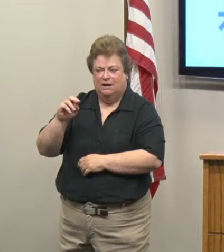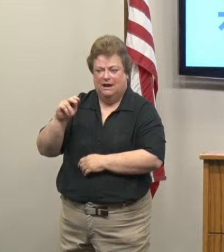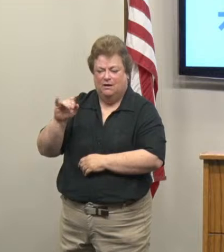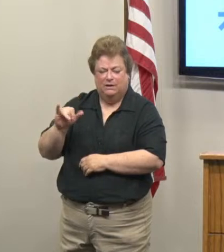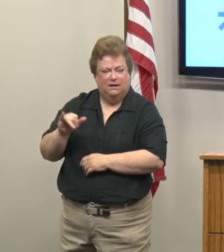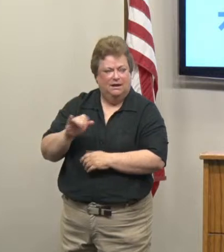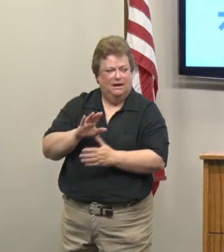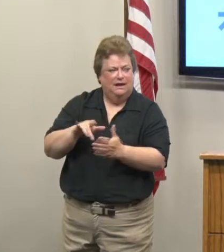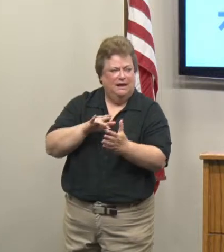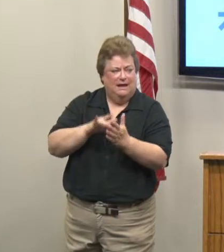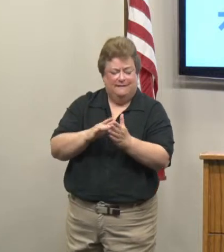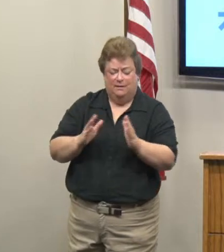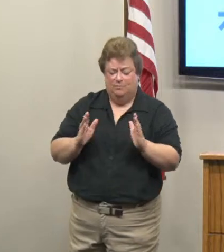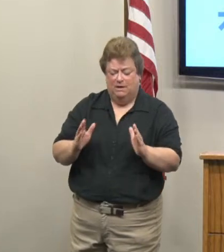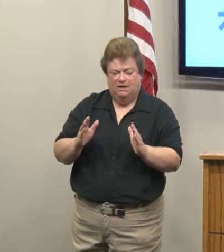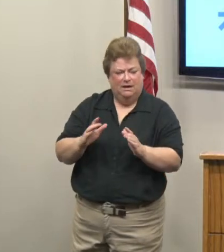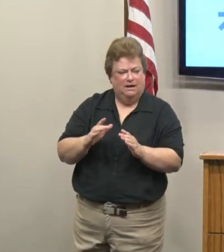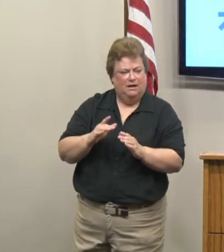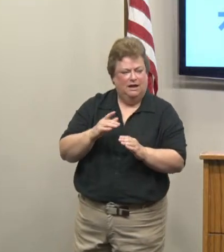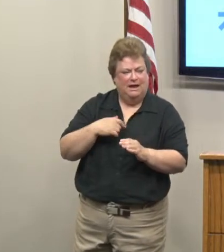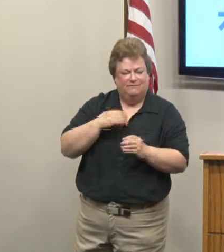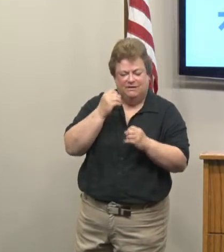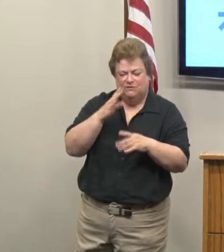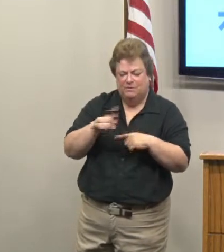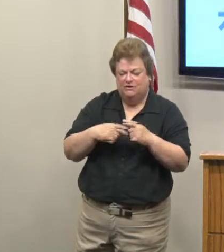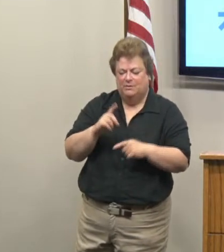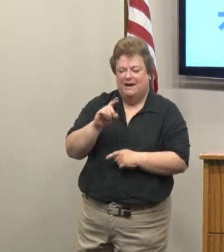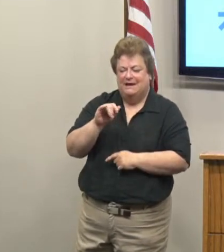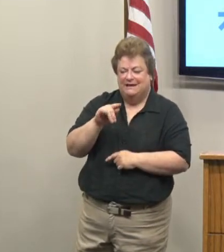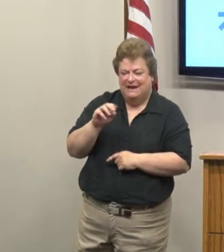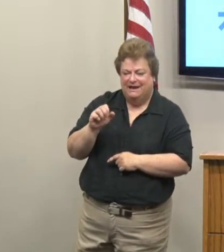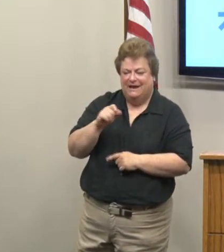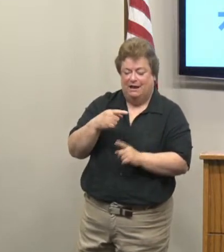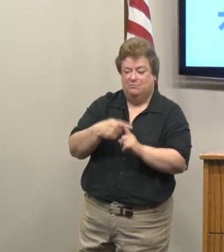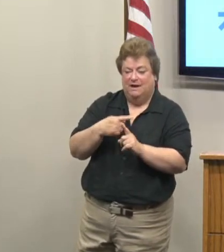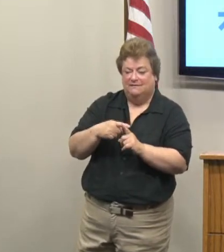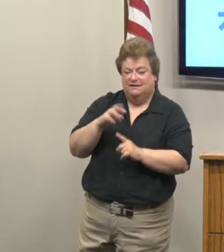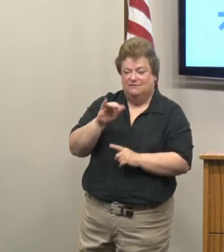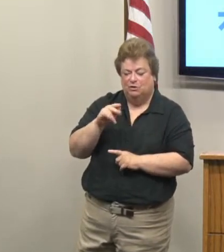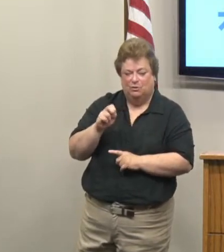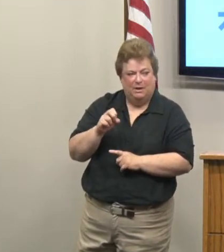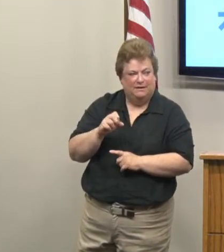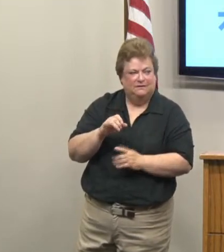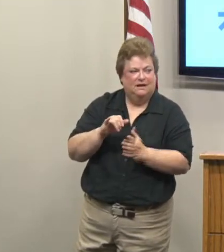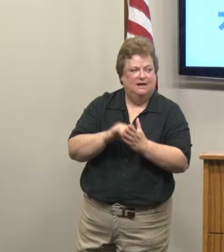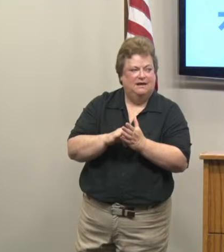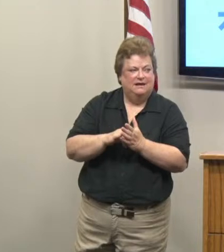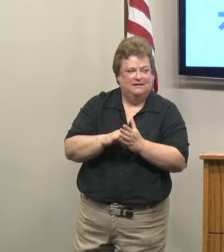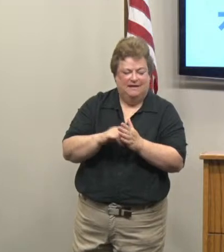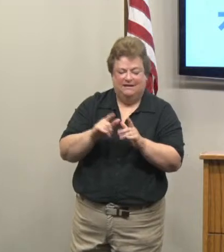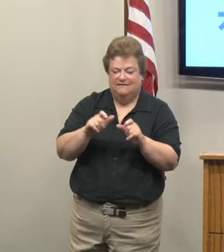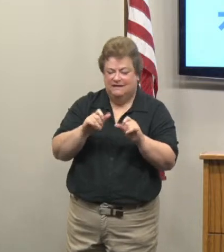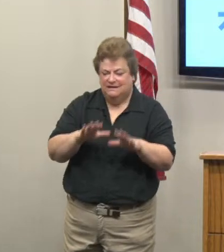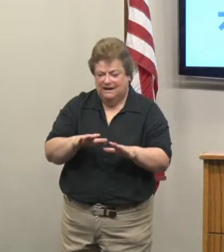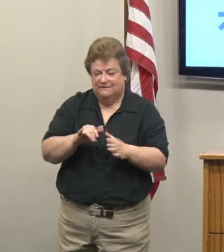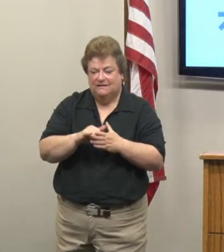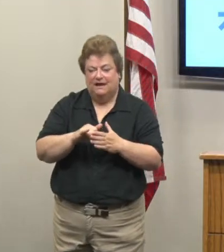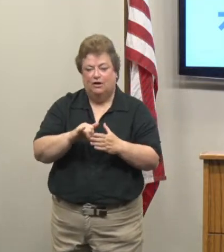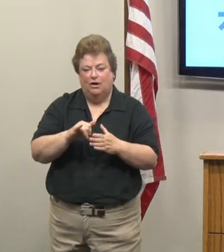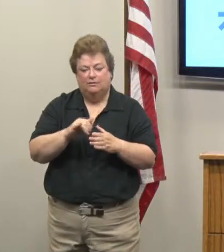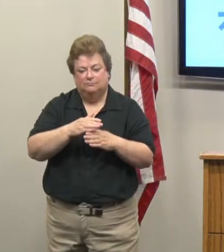the bottom, you will find data about testing and positivity rates. This includes the number of tests completed weekly,